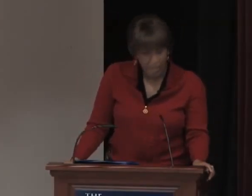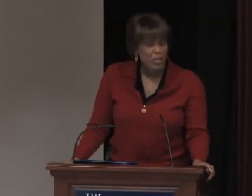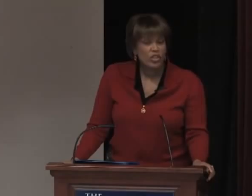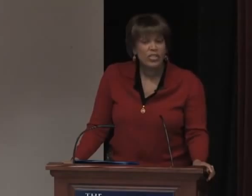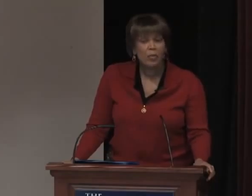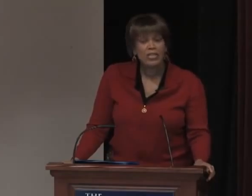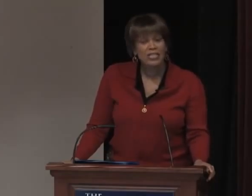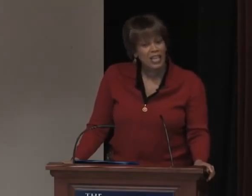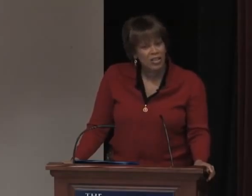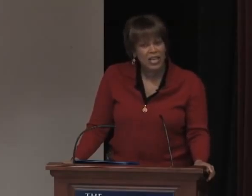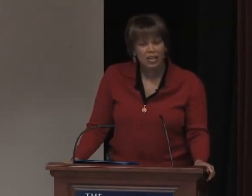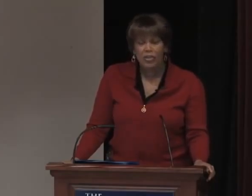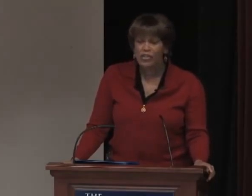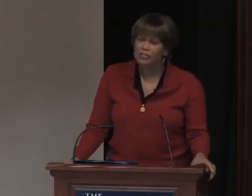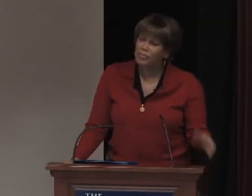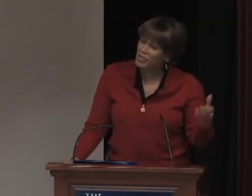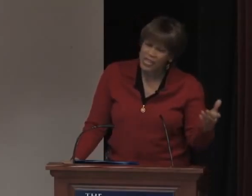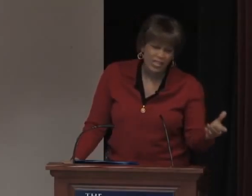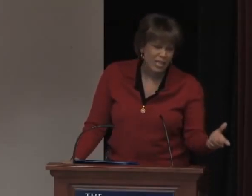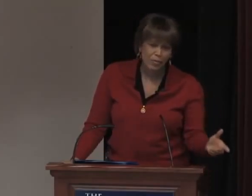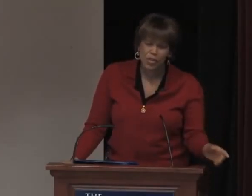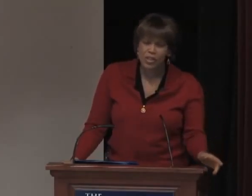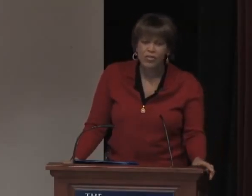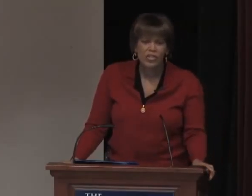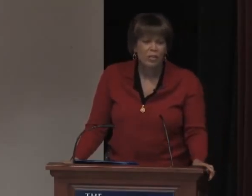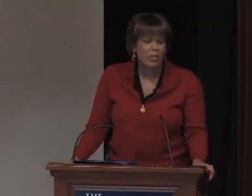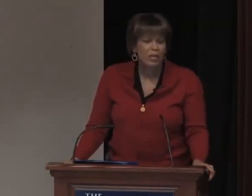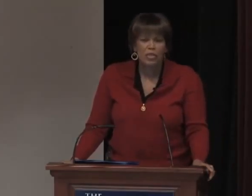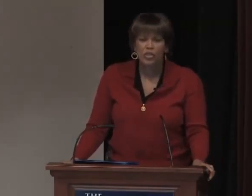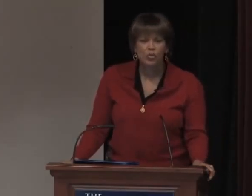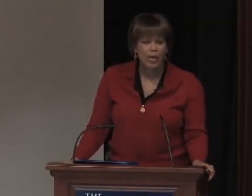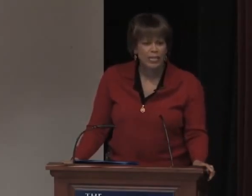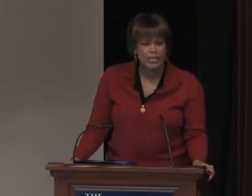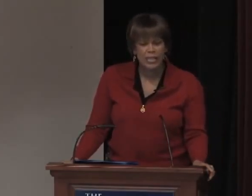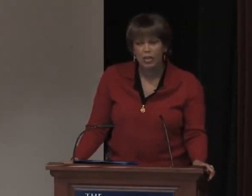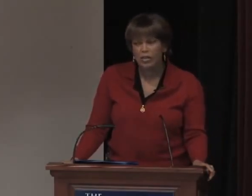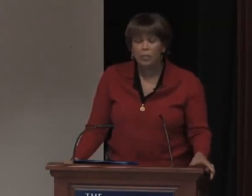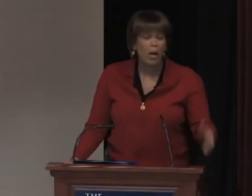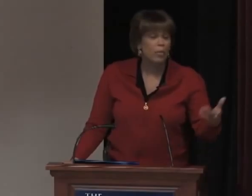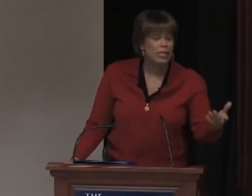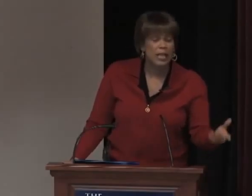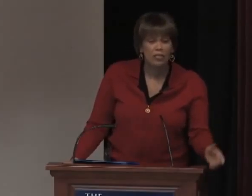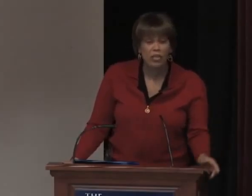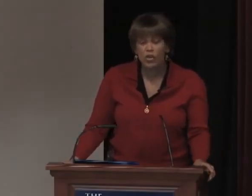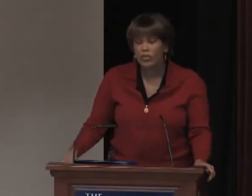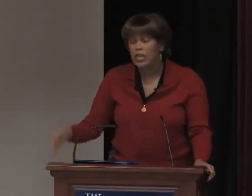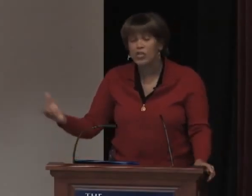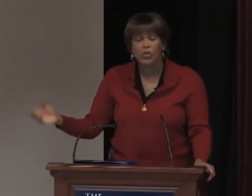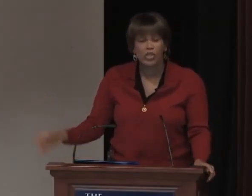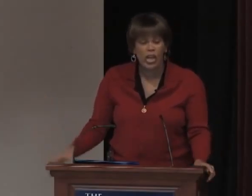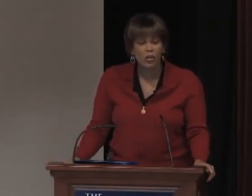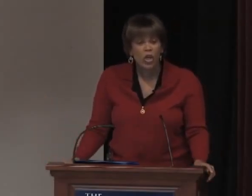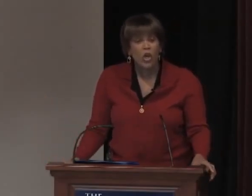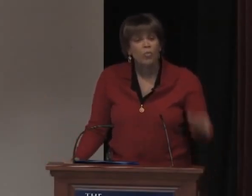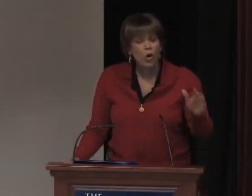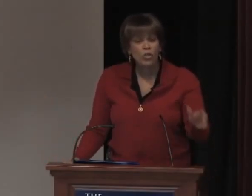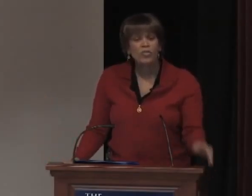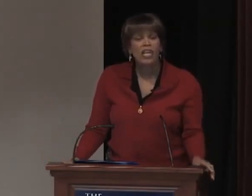The images that we see on television, with the exception of some images you might see on public television or the History